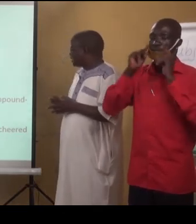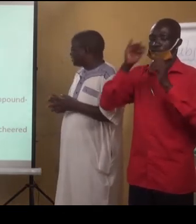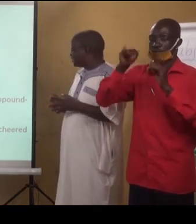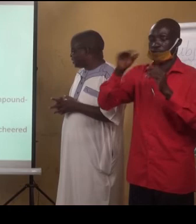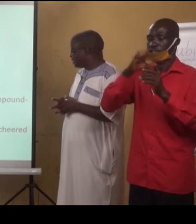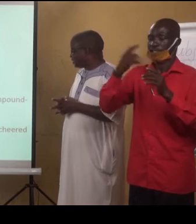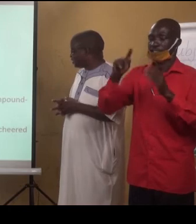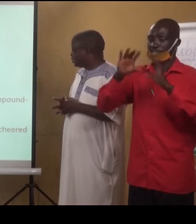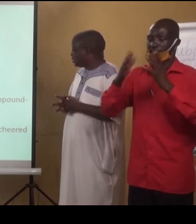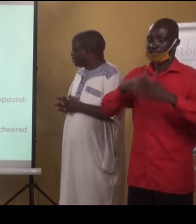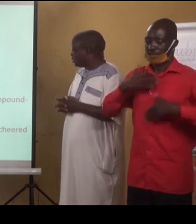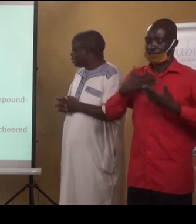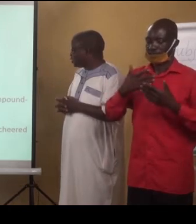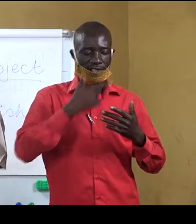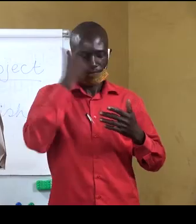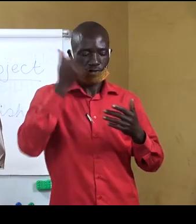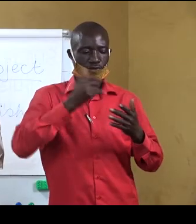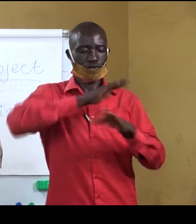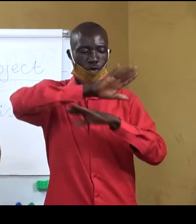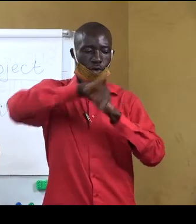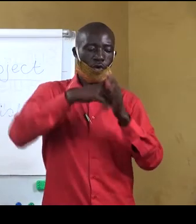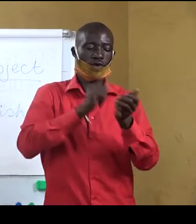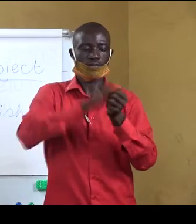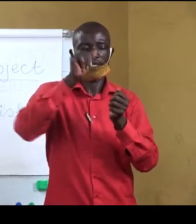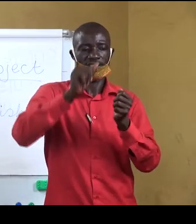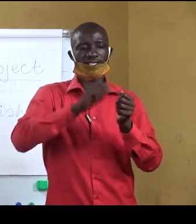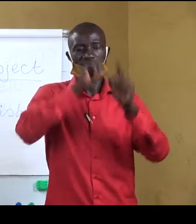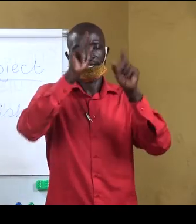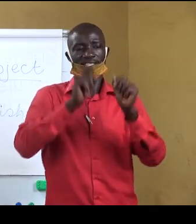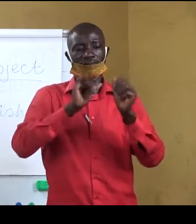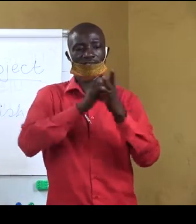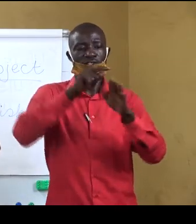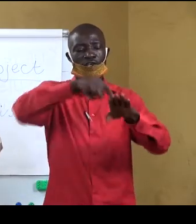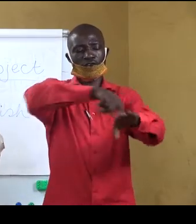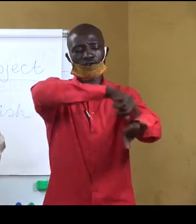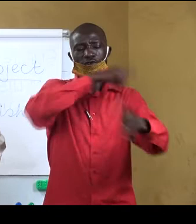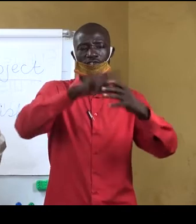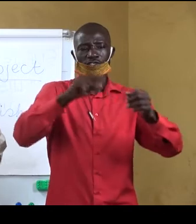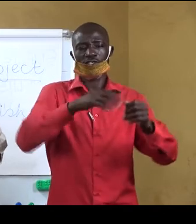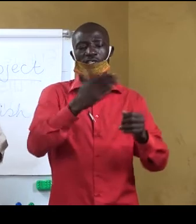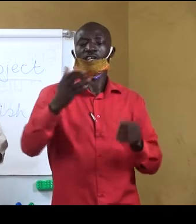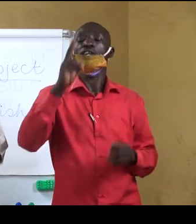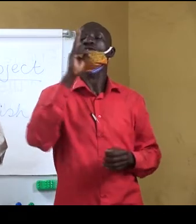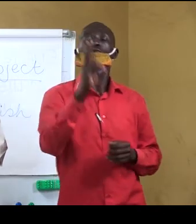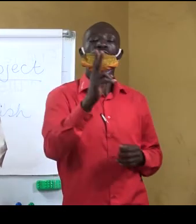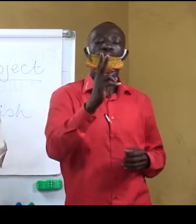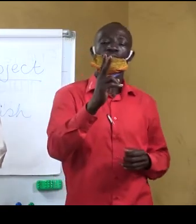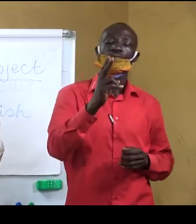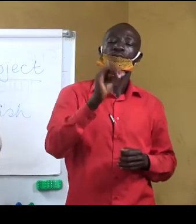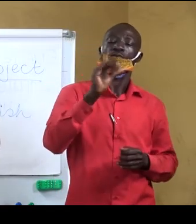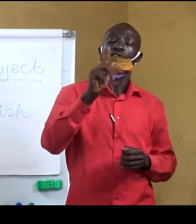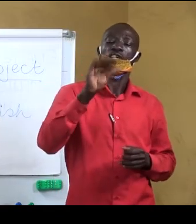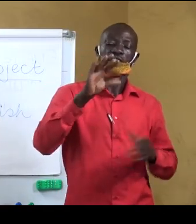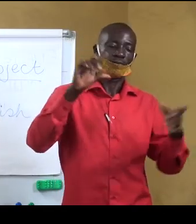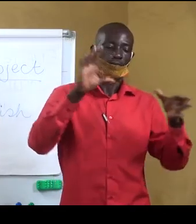the class cheered because they all passed their exams. You will notice there are 2 items connected